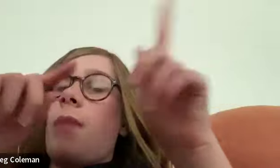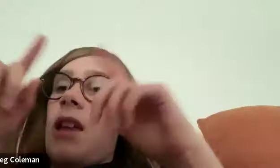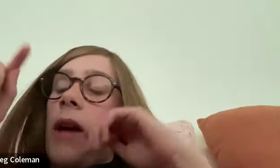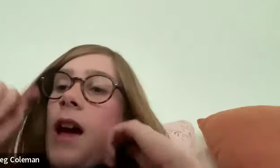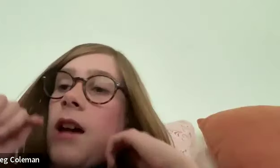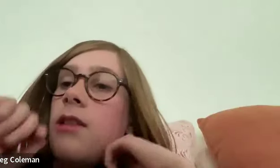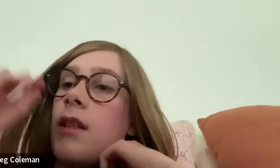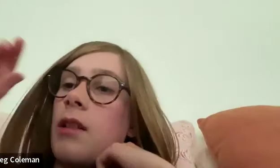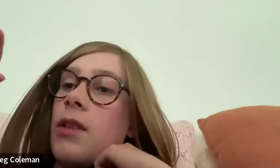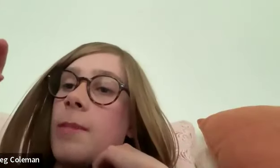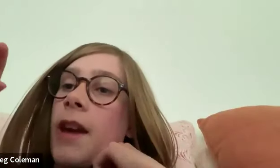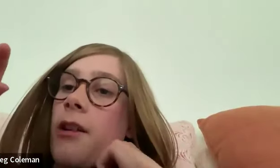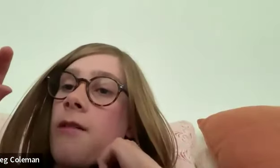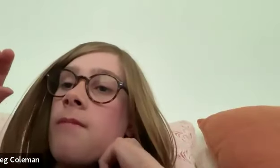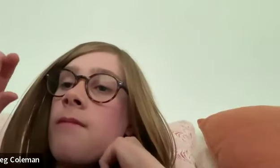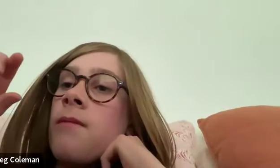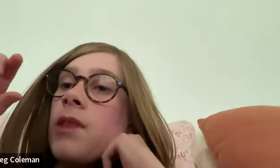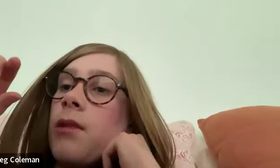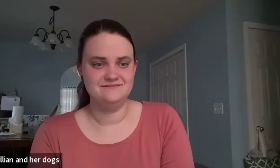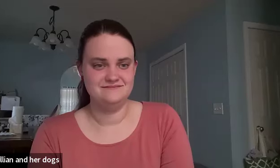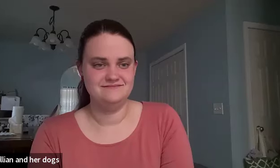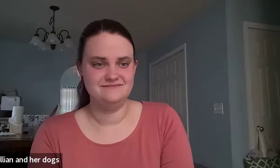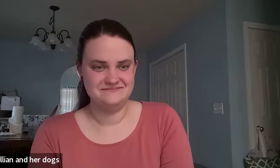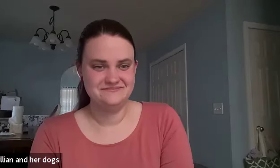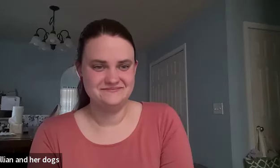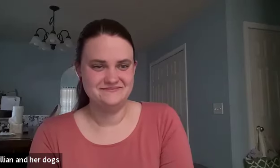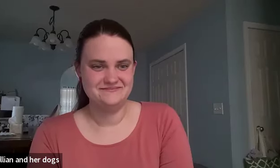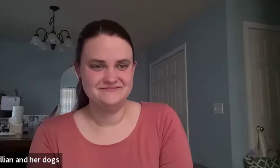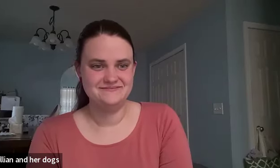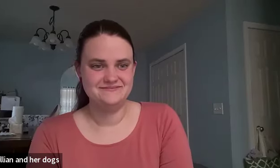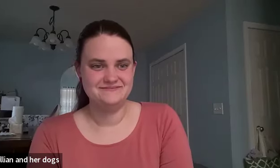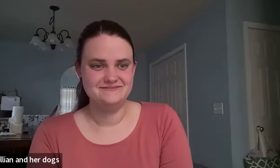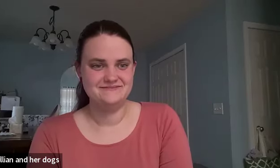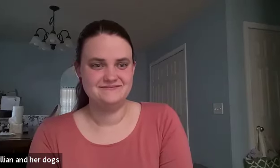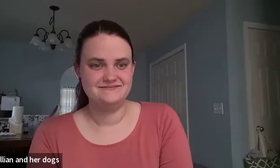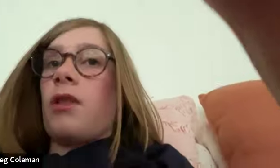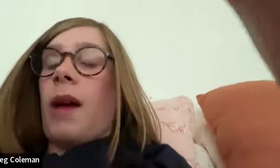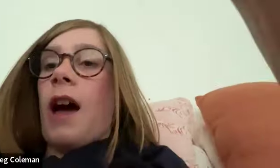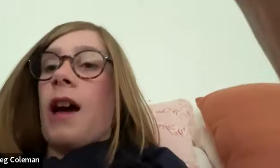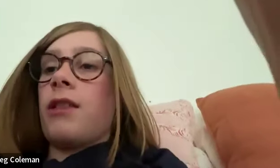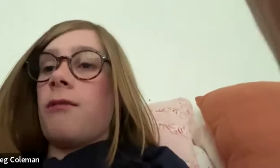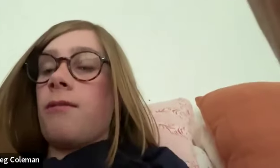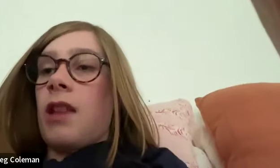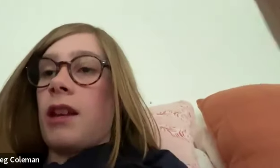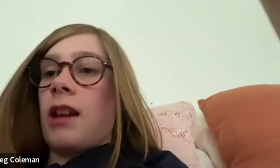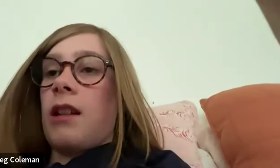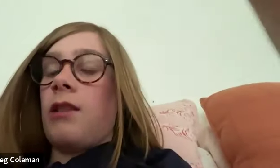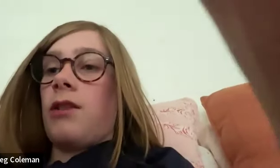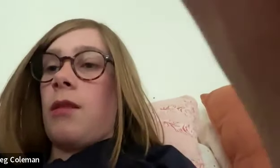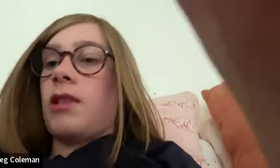by the bath a little spider that was just hanging out. And after the bath, I kind of gotten used to him and